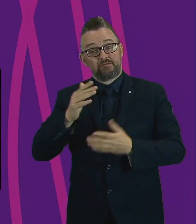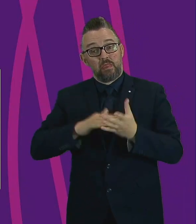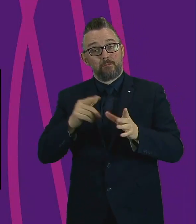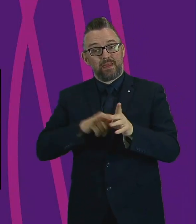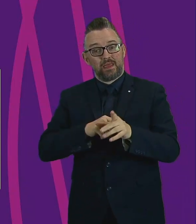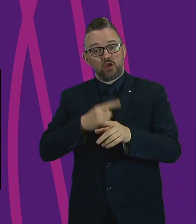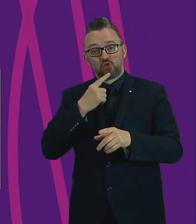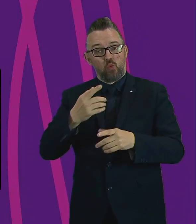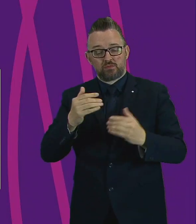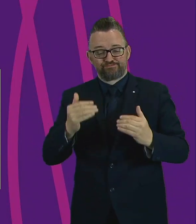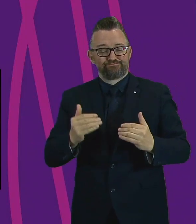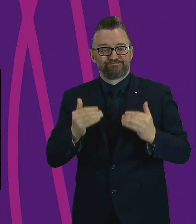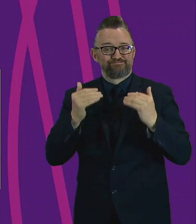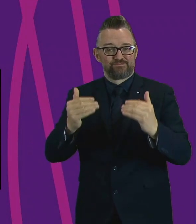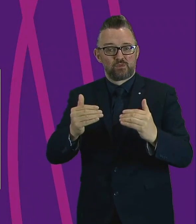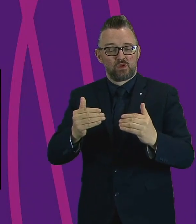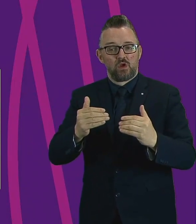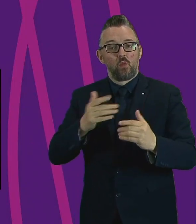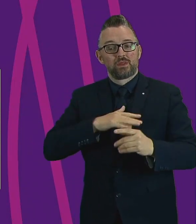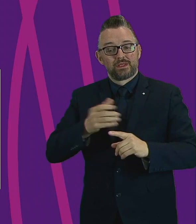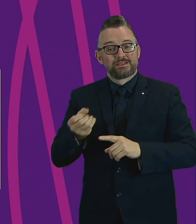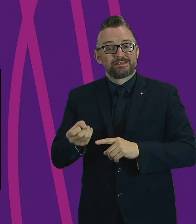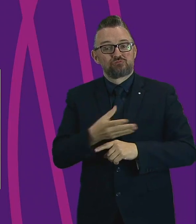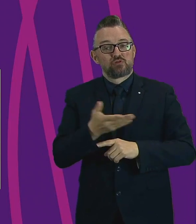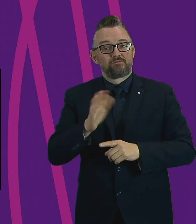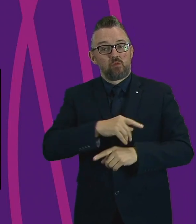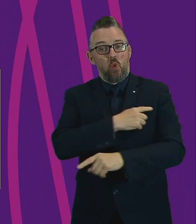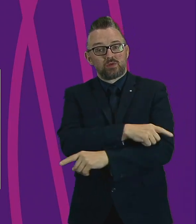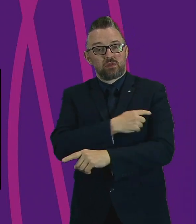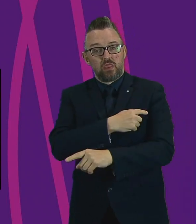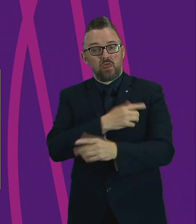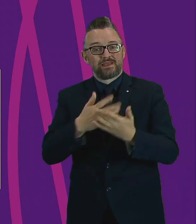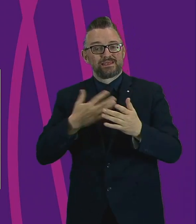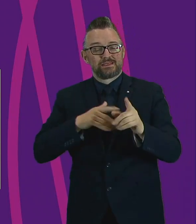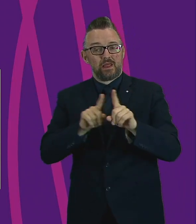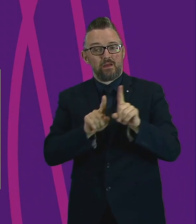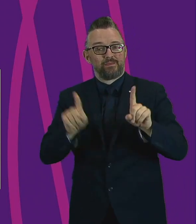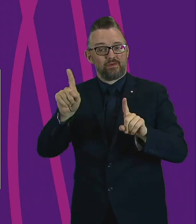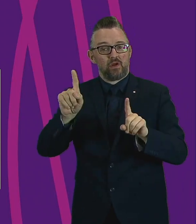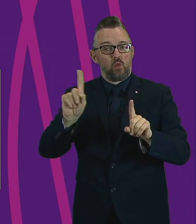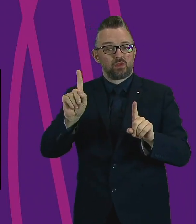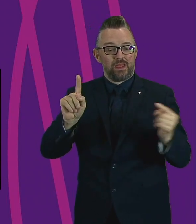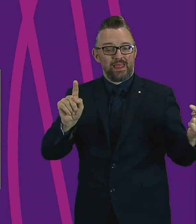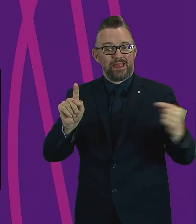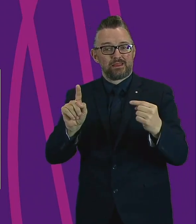to go further and that discharge must outstrip admissions.